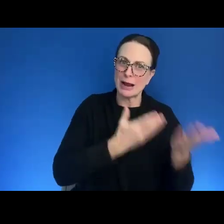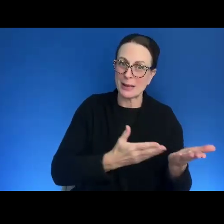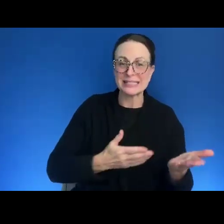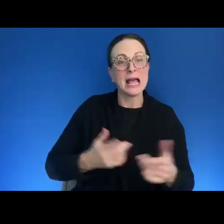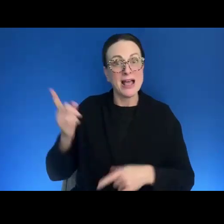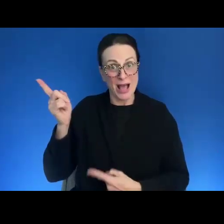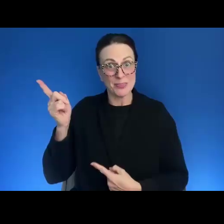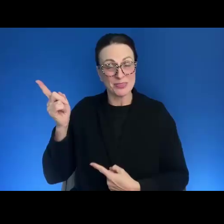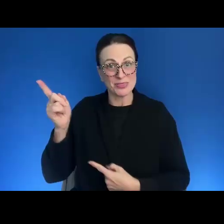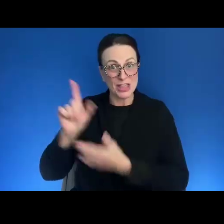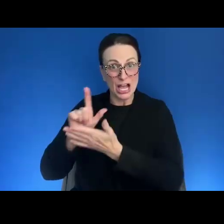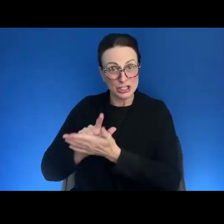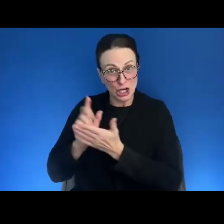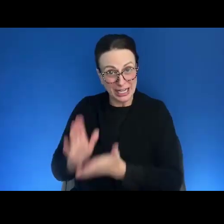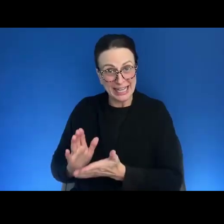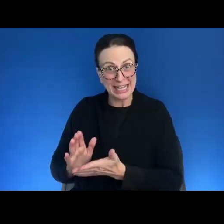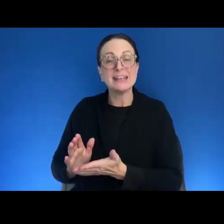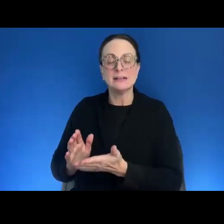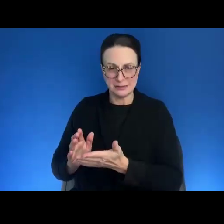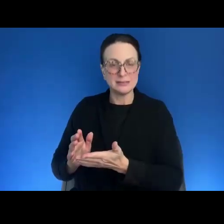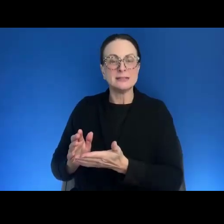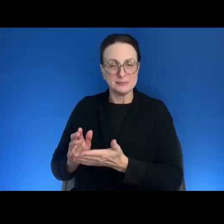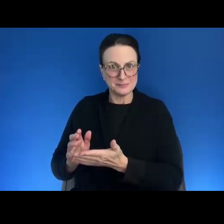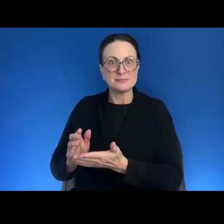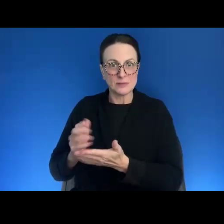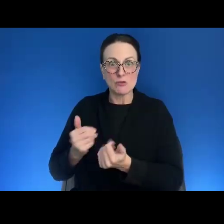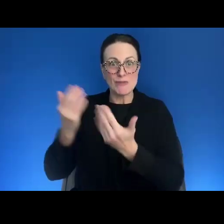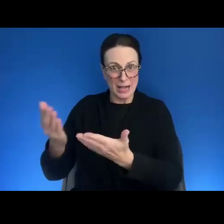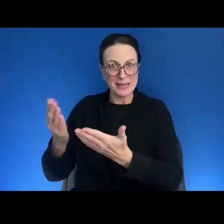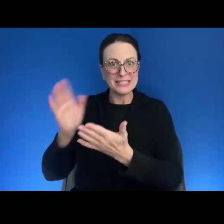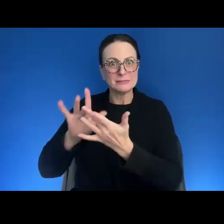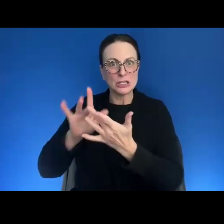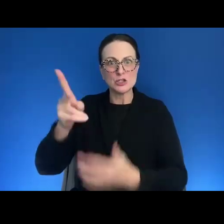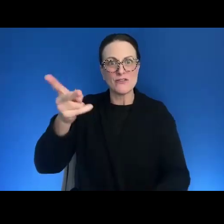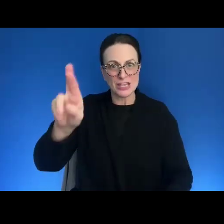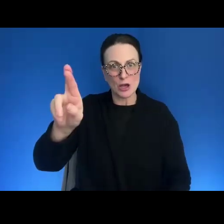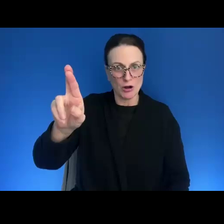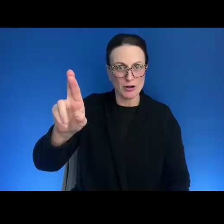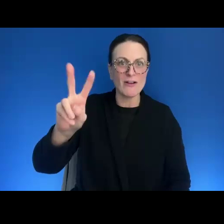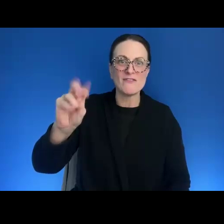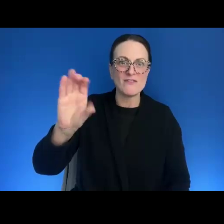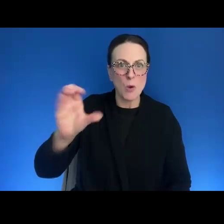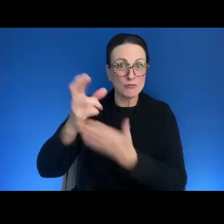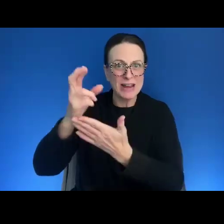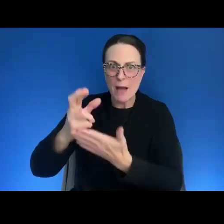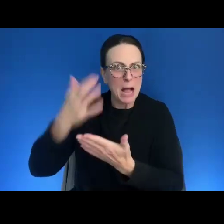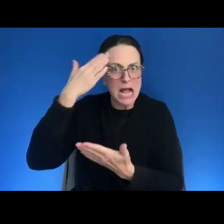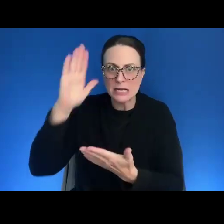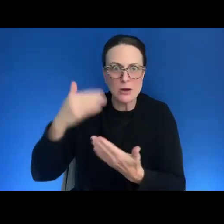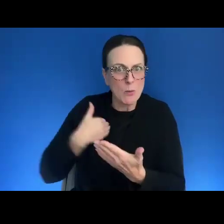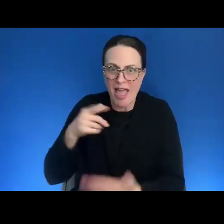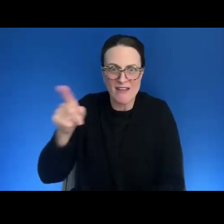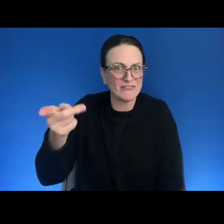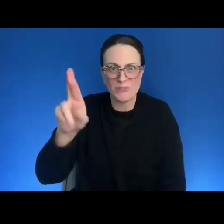And then that attorney recommended that I reach out to Voc Rehab, which I didn't even know there was a resource like